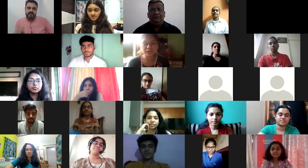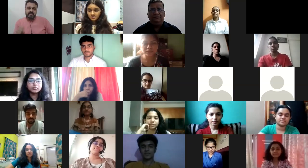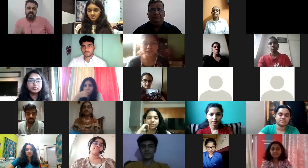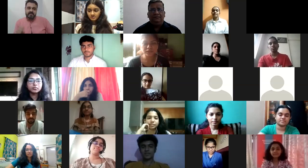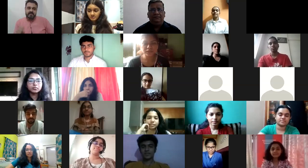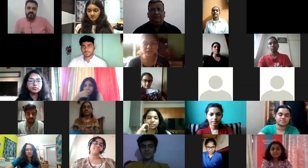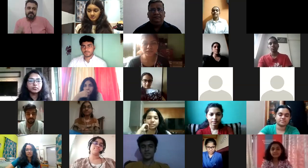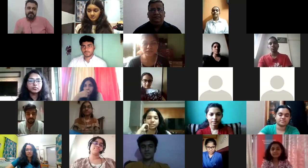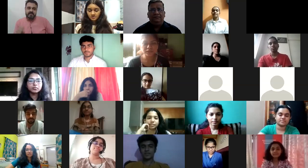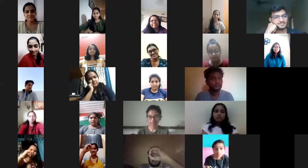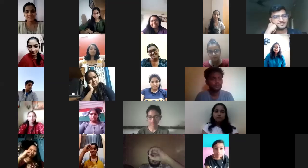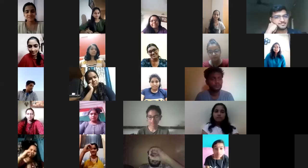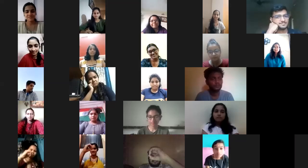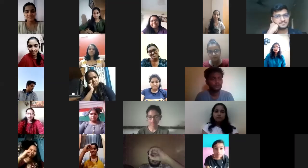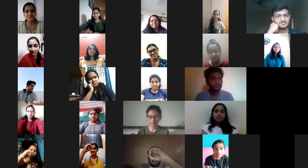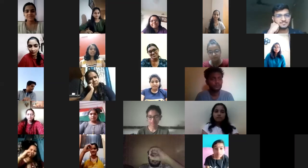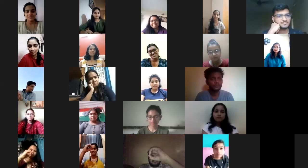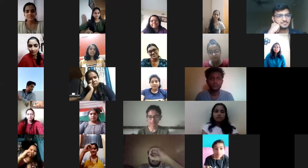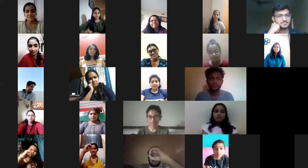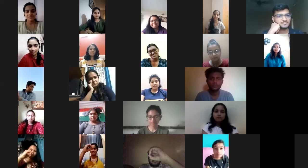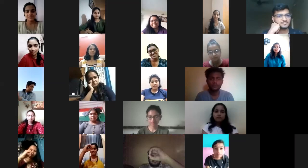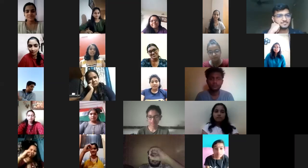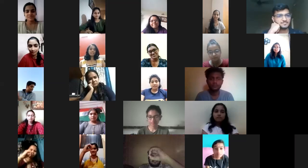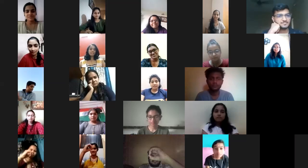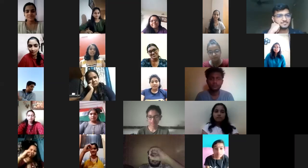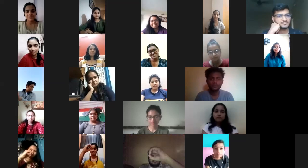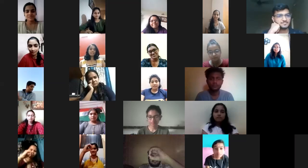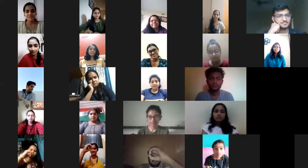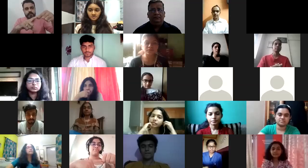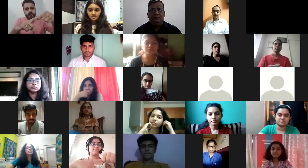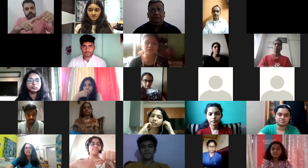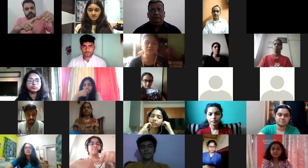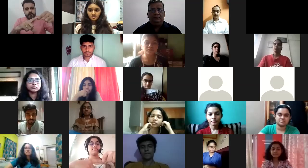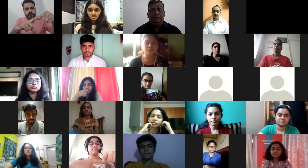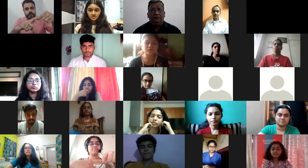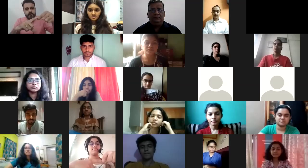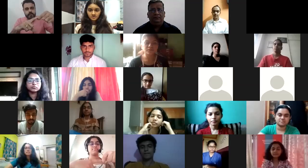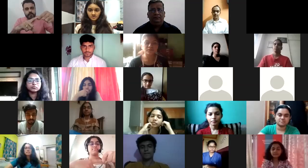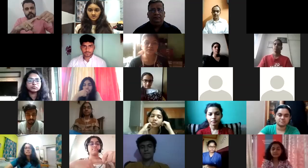Did we do R? We learned Q and then Q for question and A for answer.